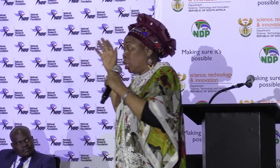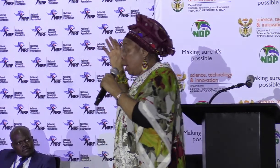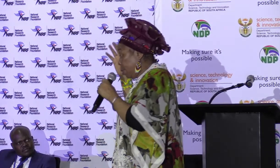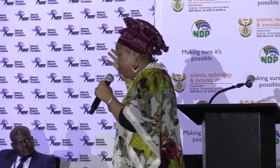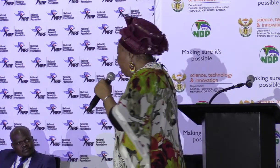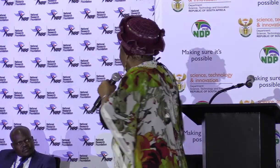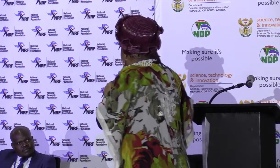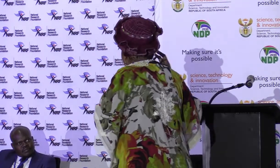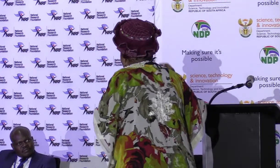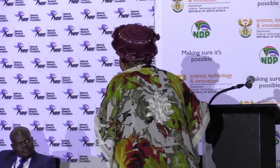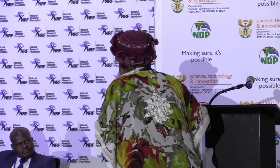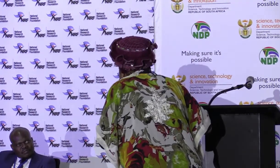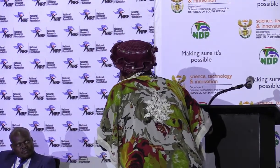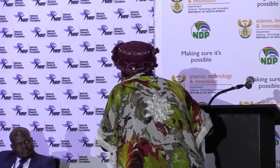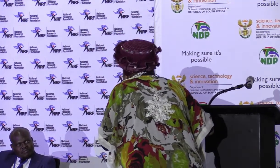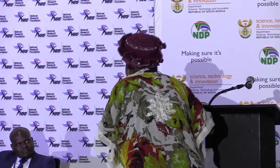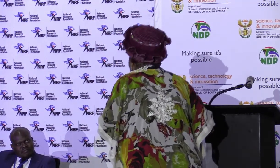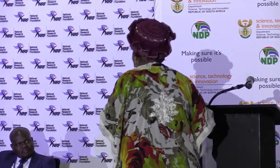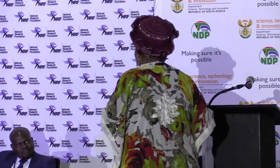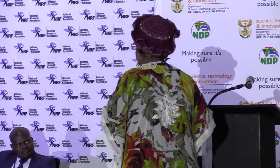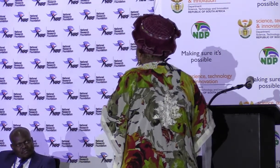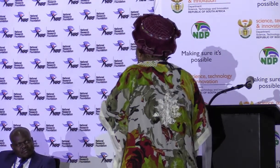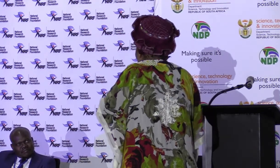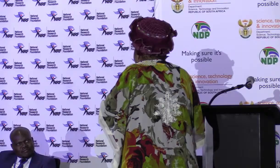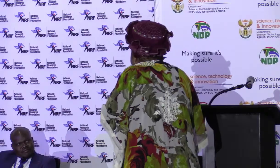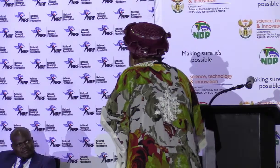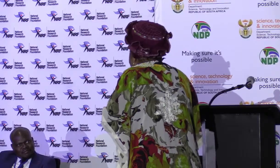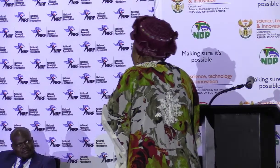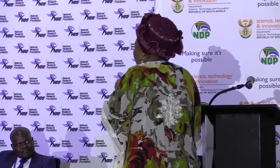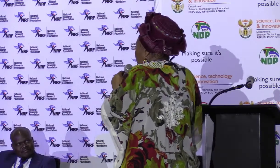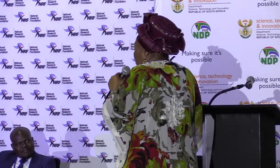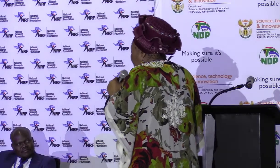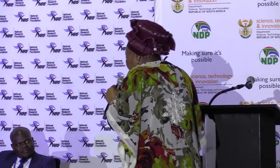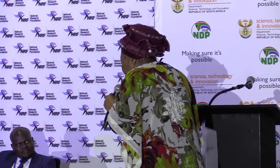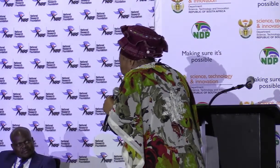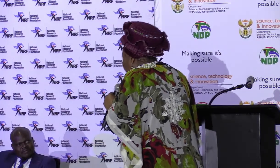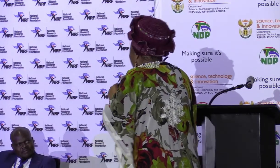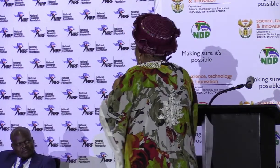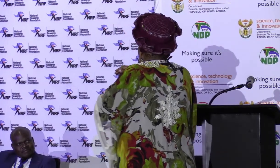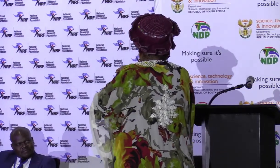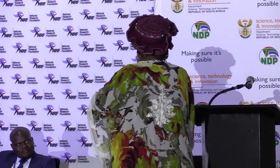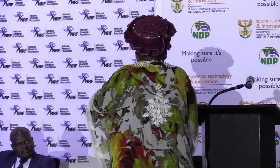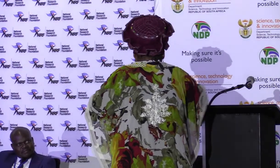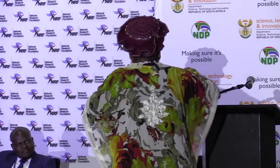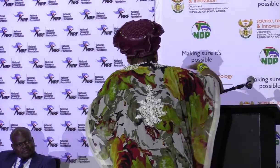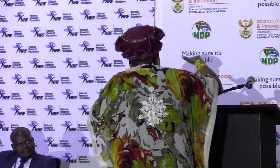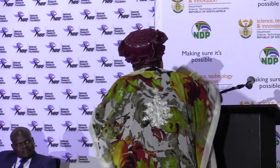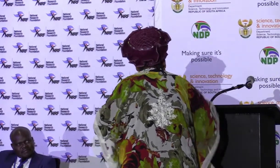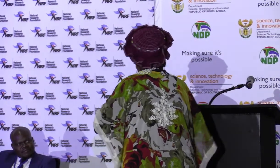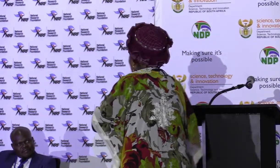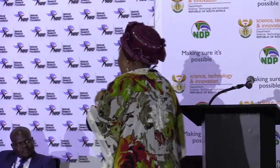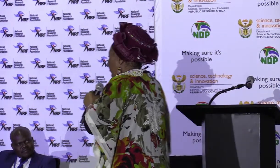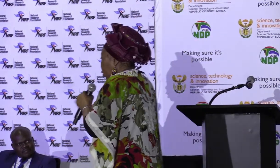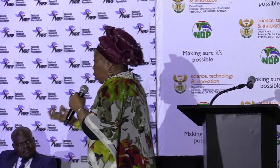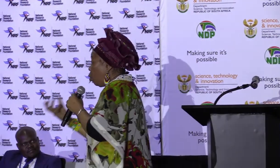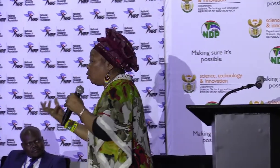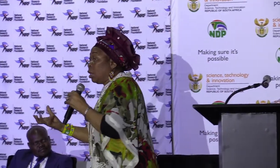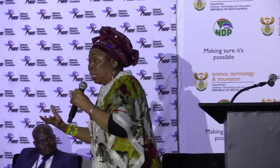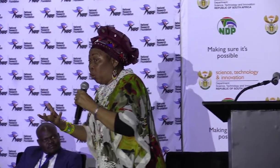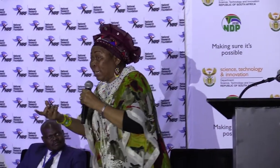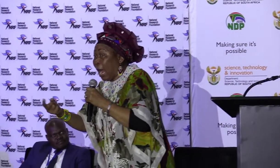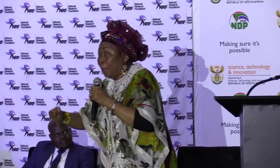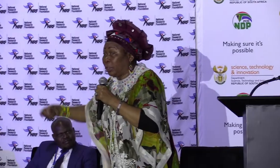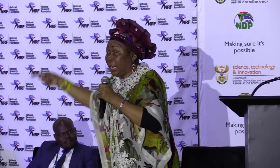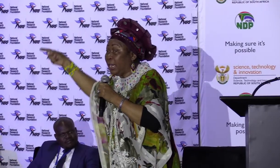wrong village. Maybe they asked the wrong timber. It's okay. I'm not talented. Looks like I just believed. And